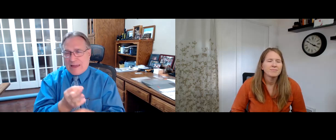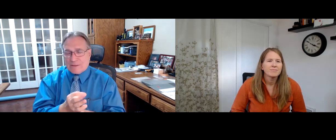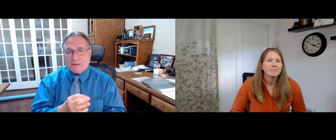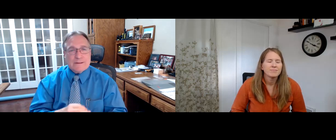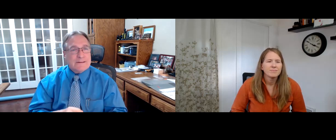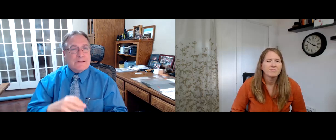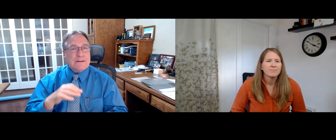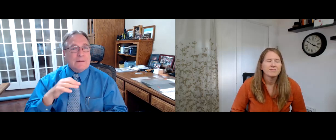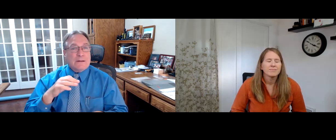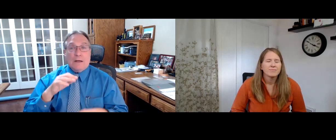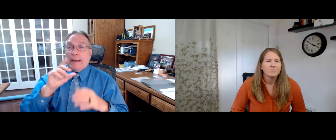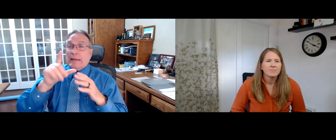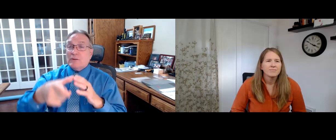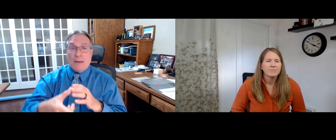faith. Ends up